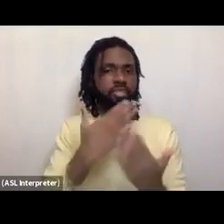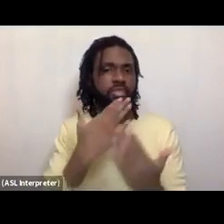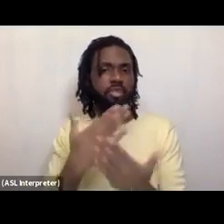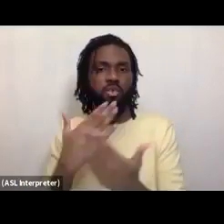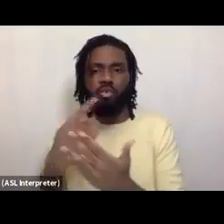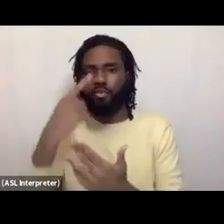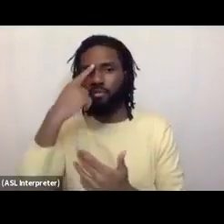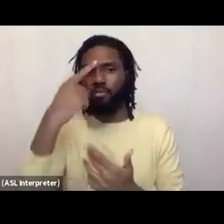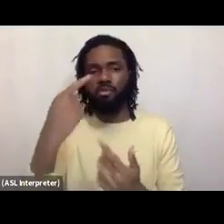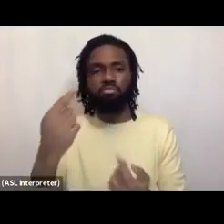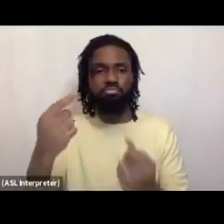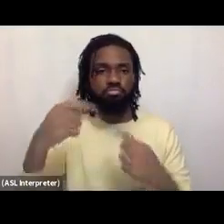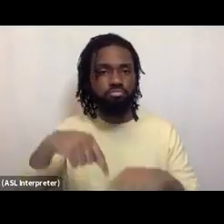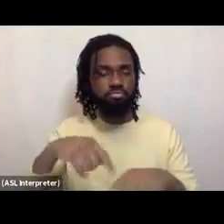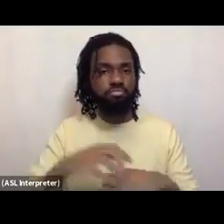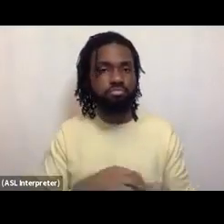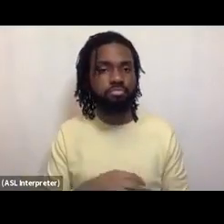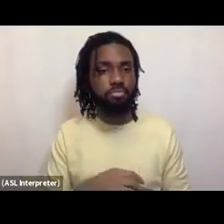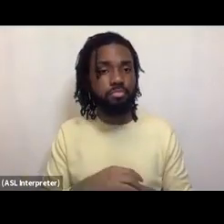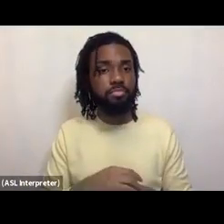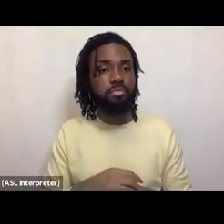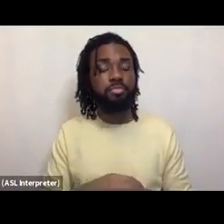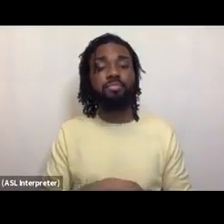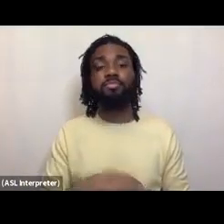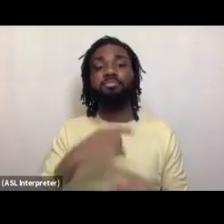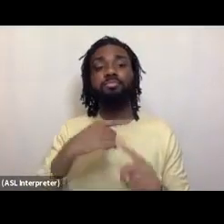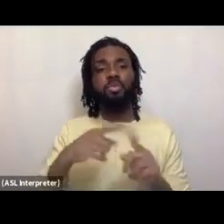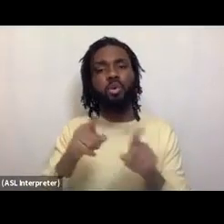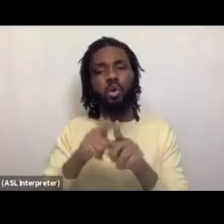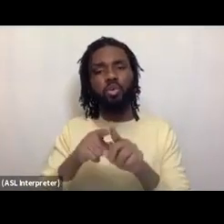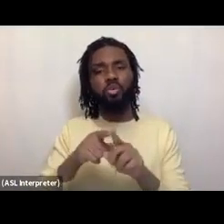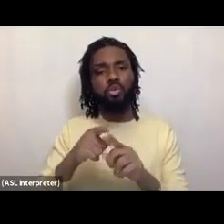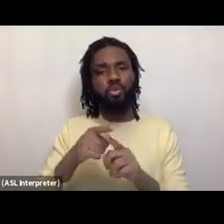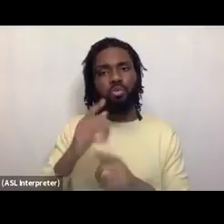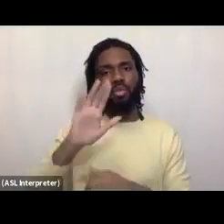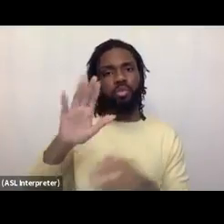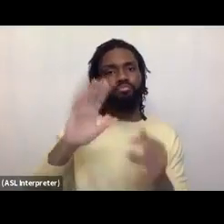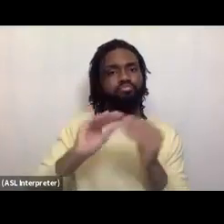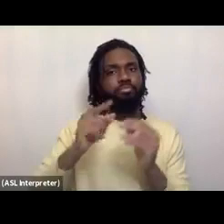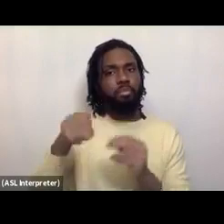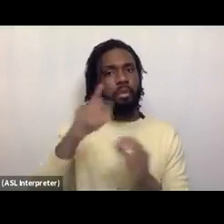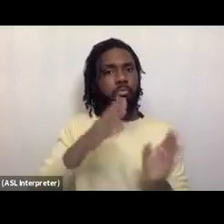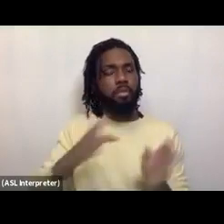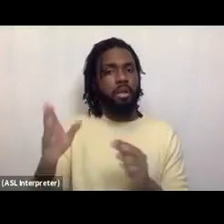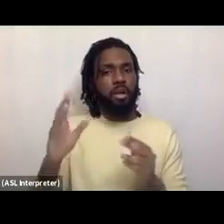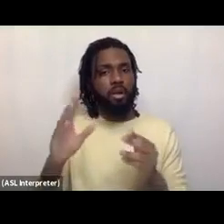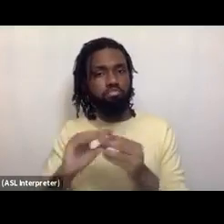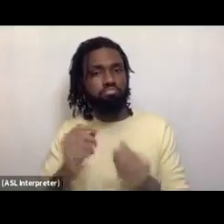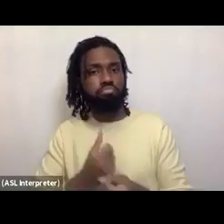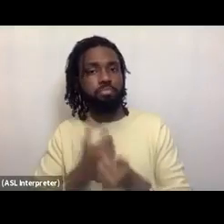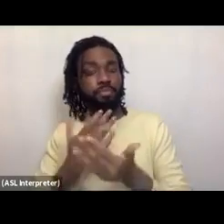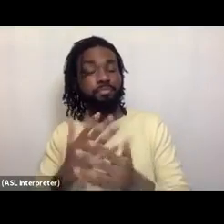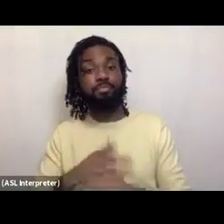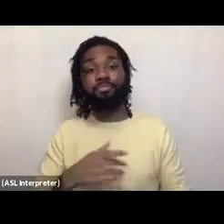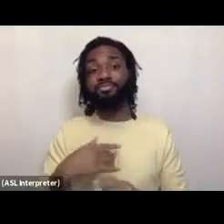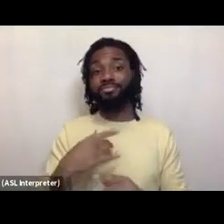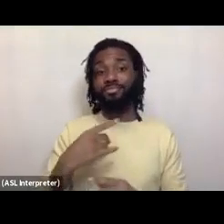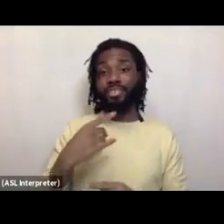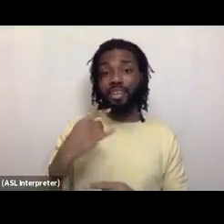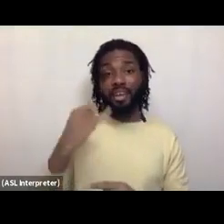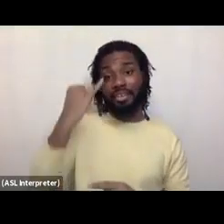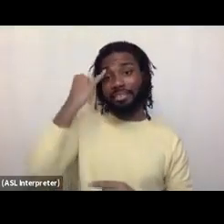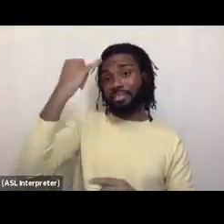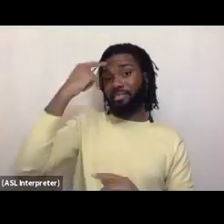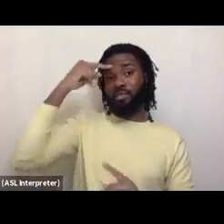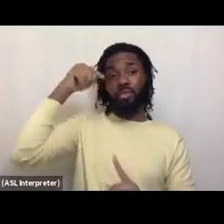one. And then two, for what they'll share. The idea behind this was to, one, be